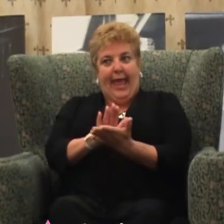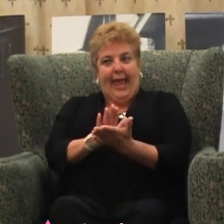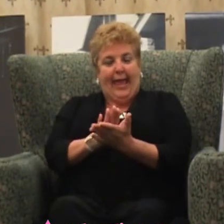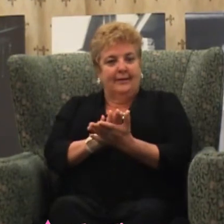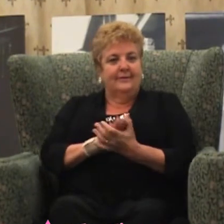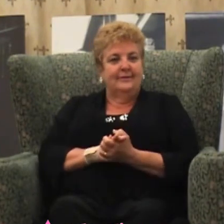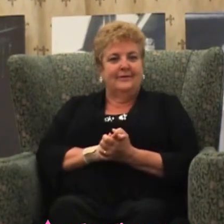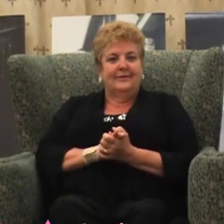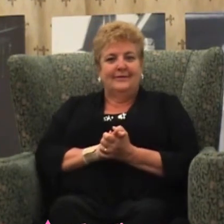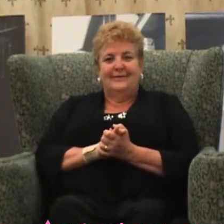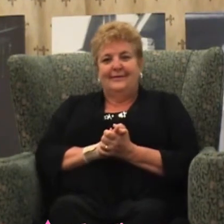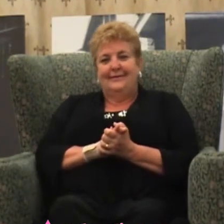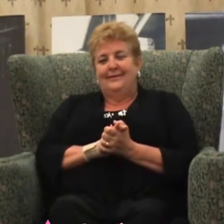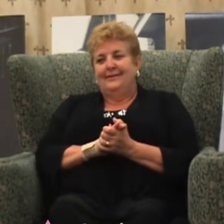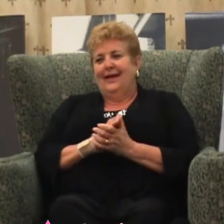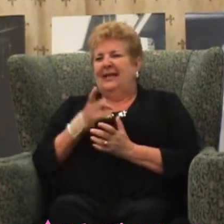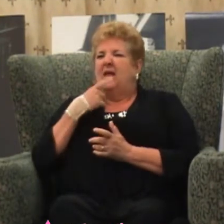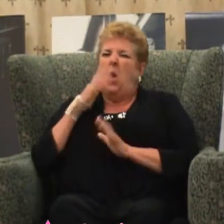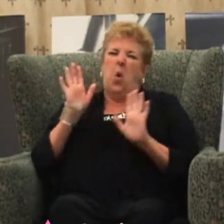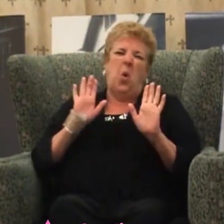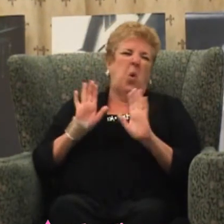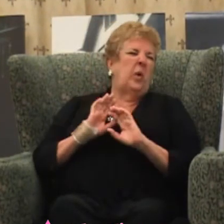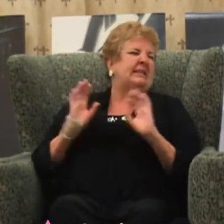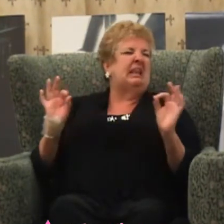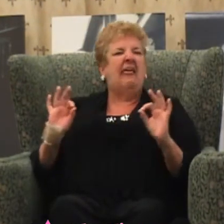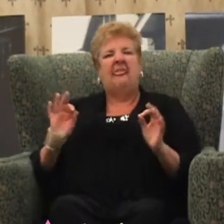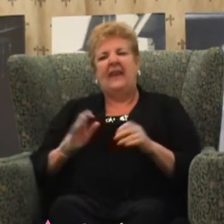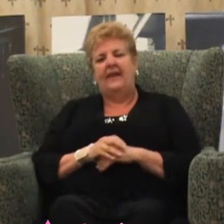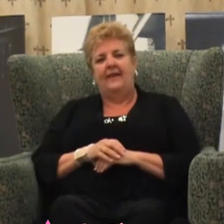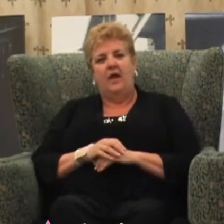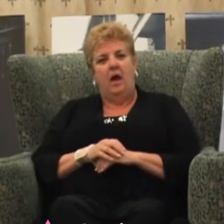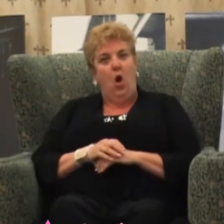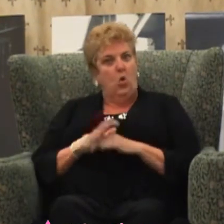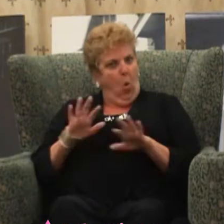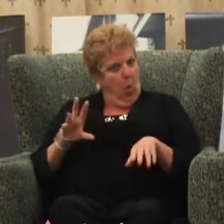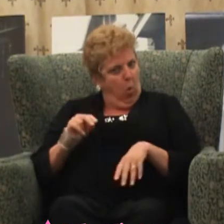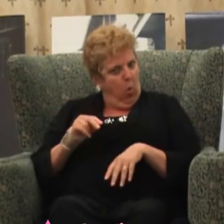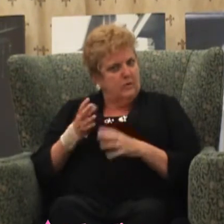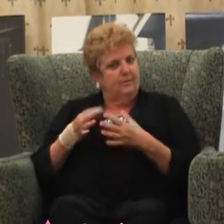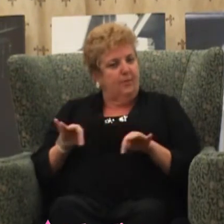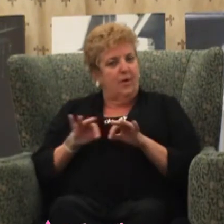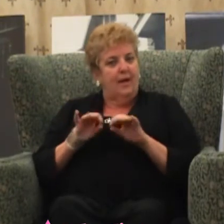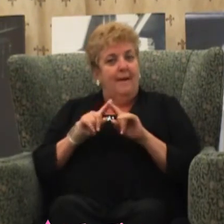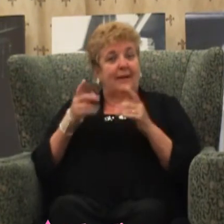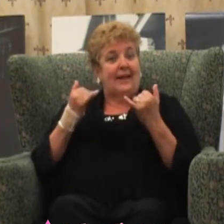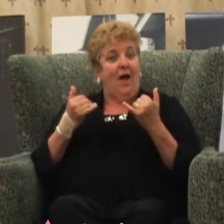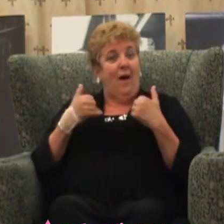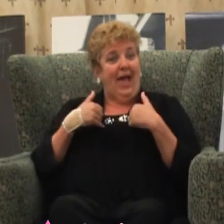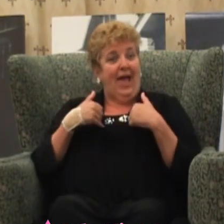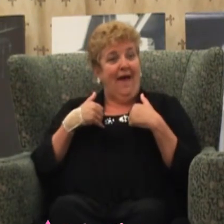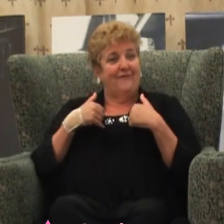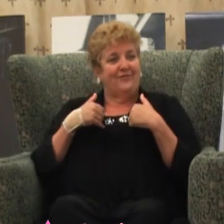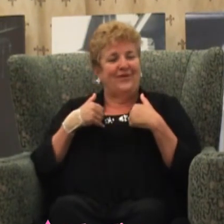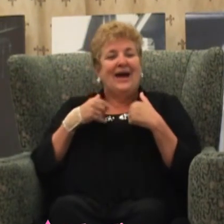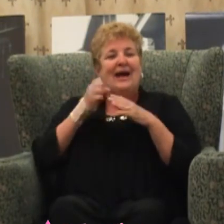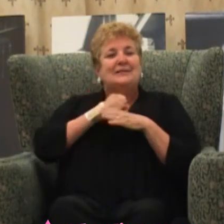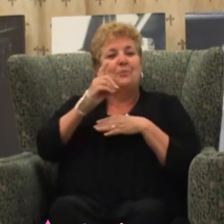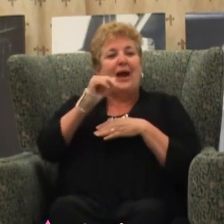I said, it's nothing, because it was nothing, it was like, but now I have a sobriety date, 30 days before my first bogus chip. So